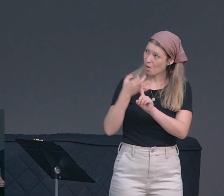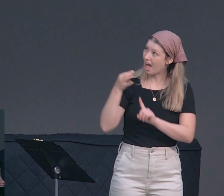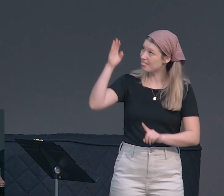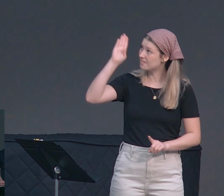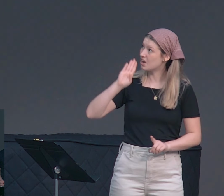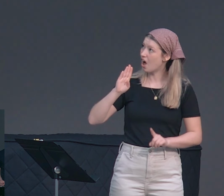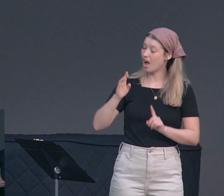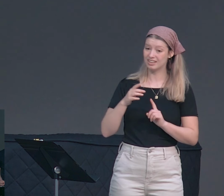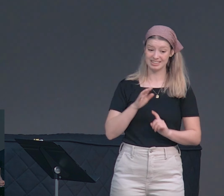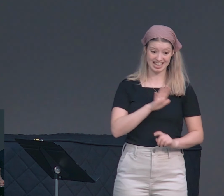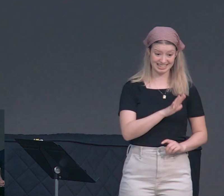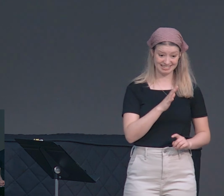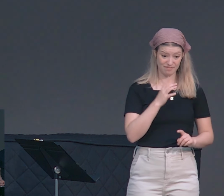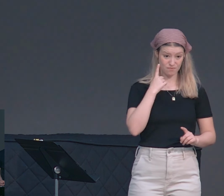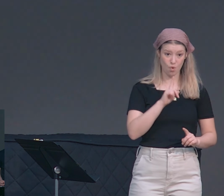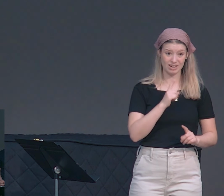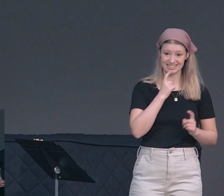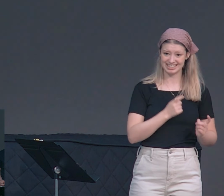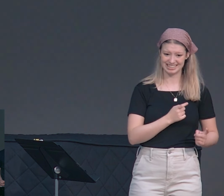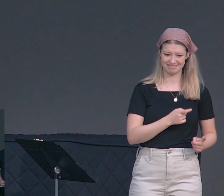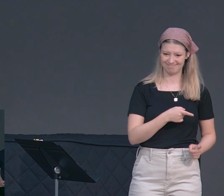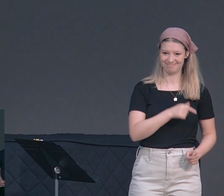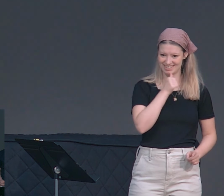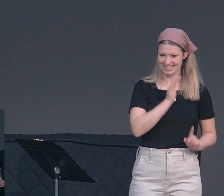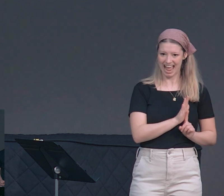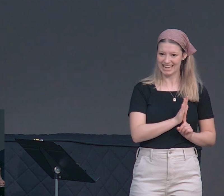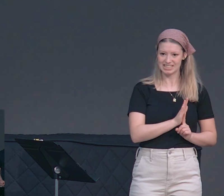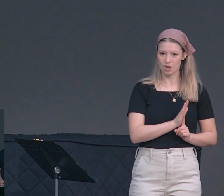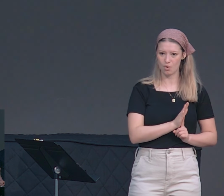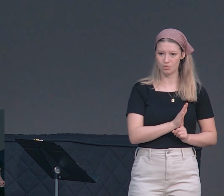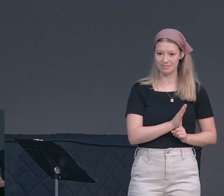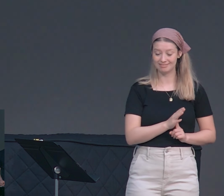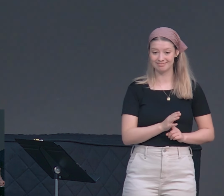commit? Does he realize what he's asking?